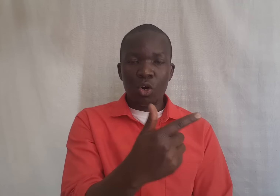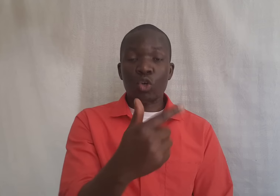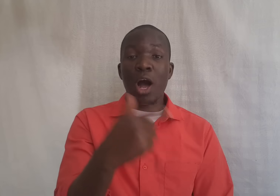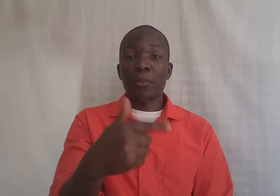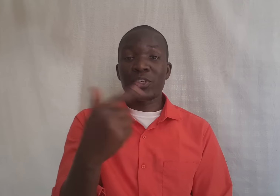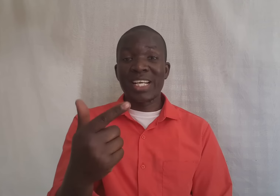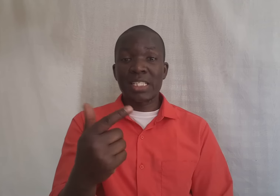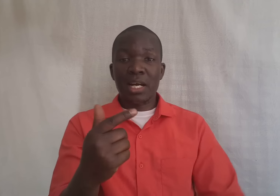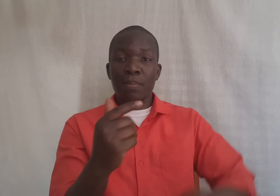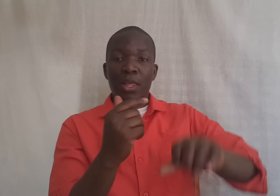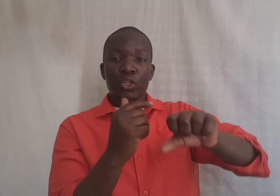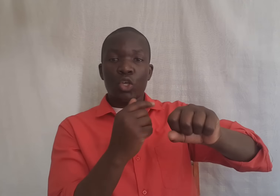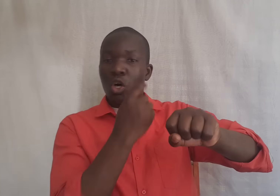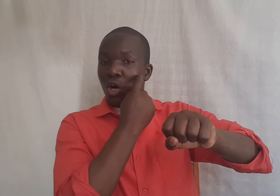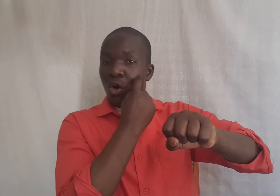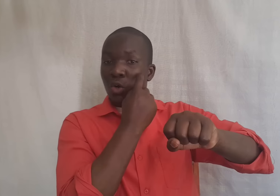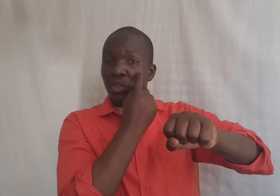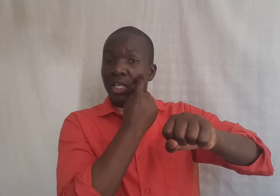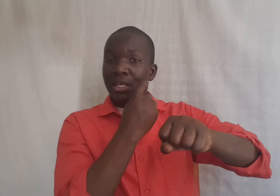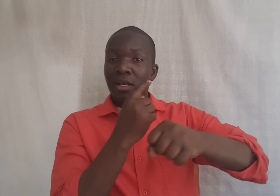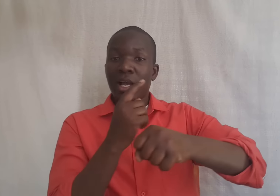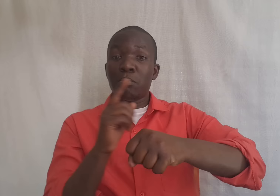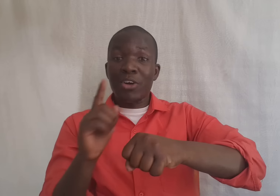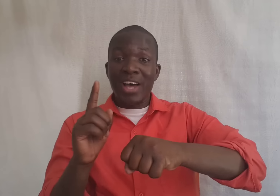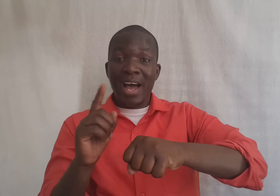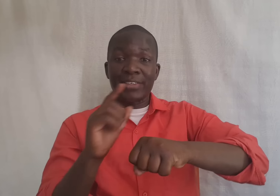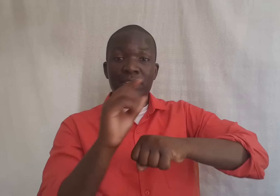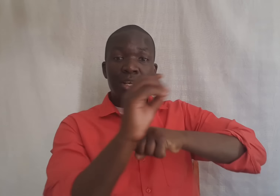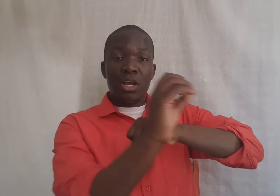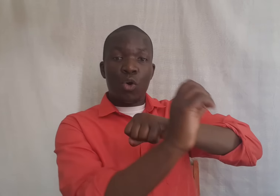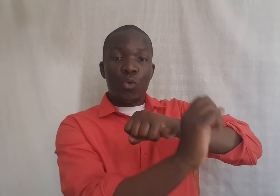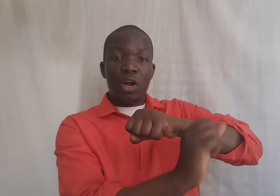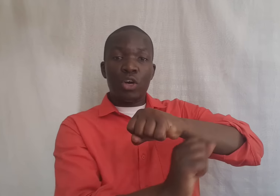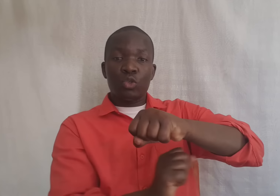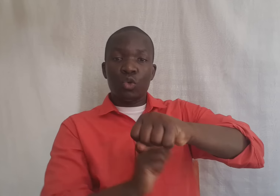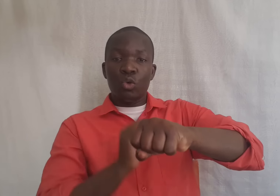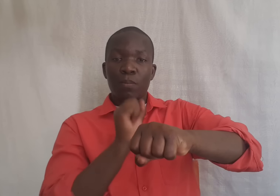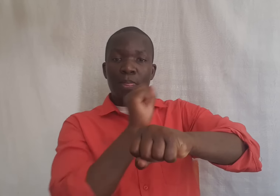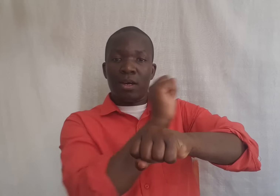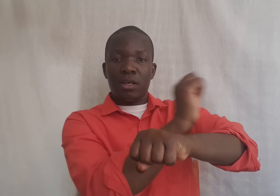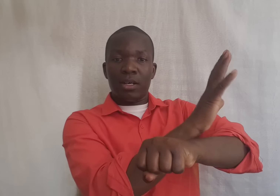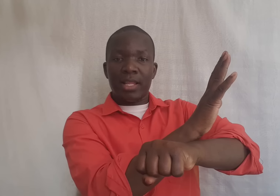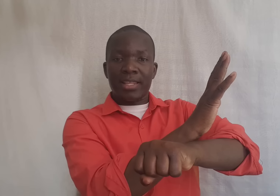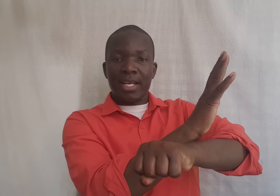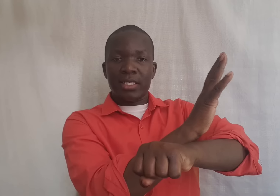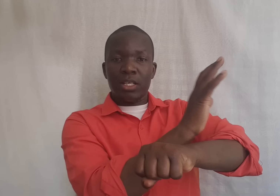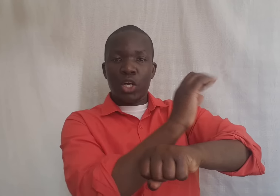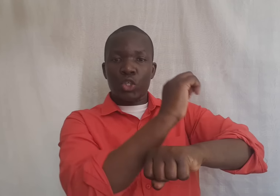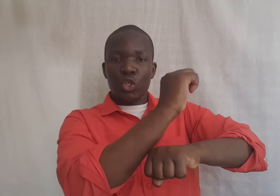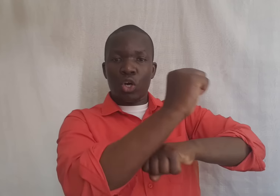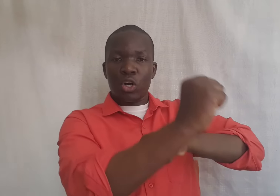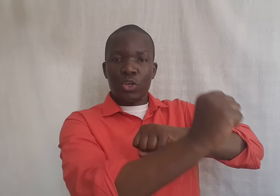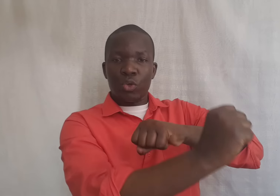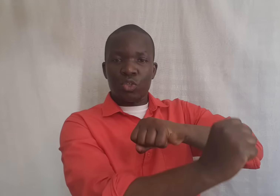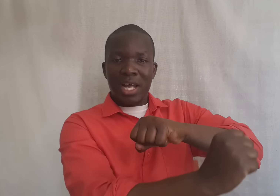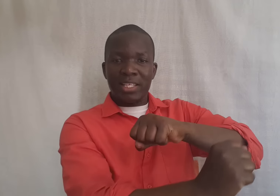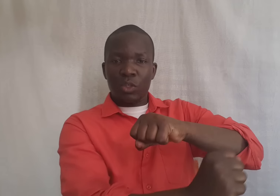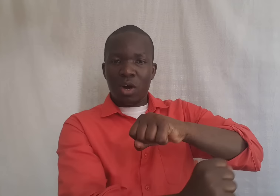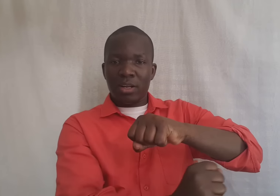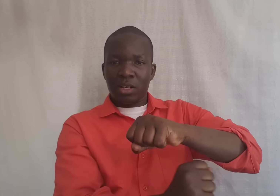or a projector. So using both hands, we are going to like that. So you turn this one around